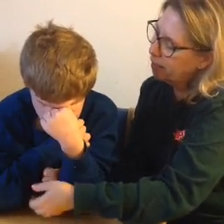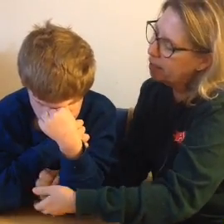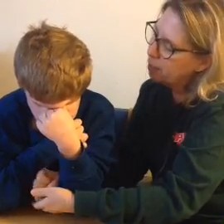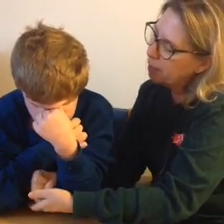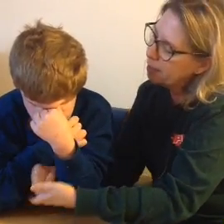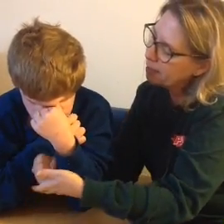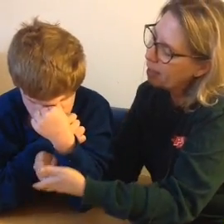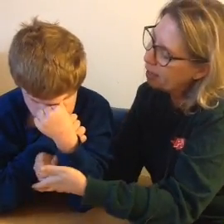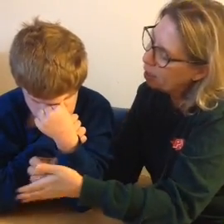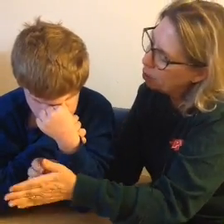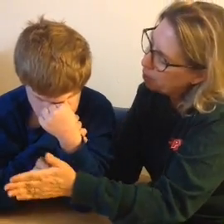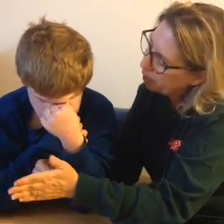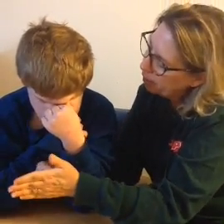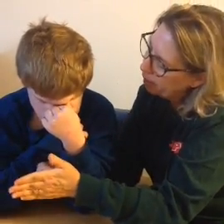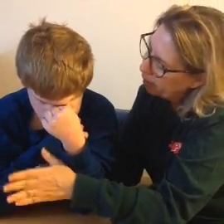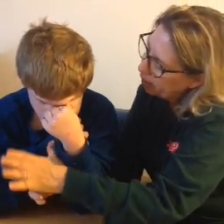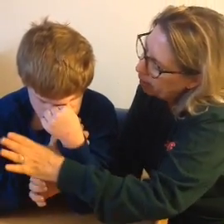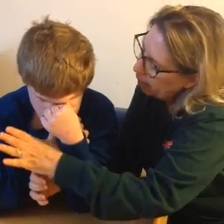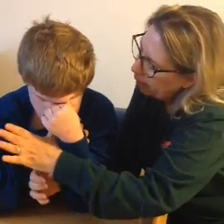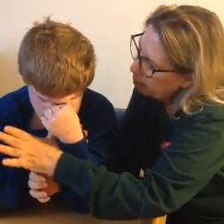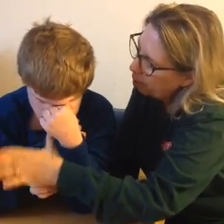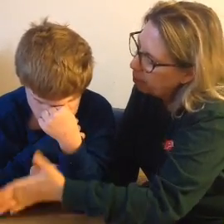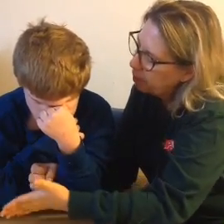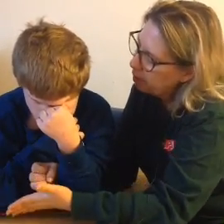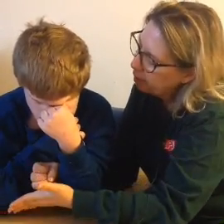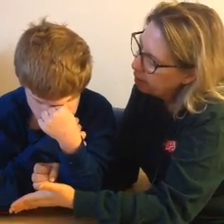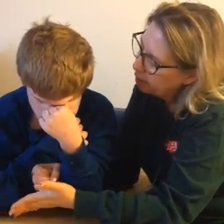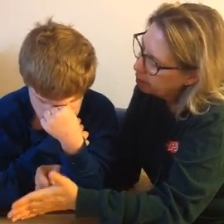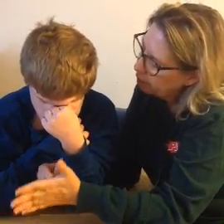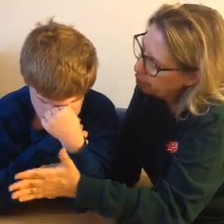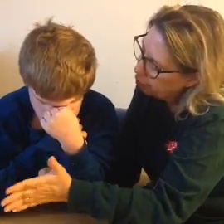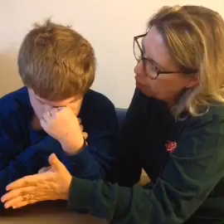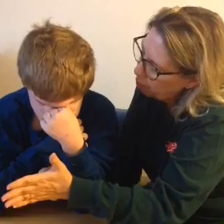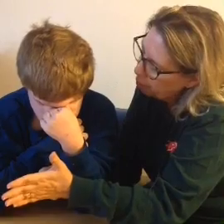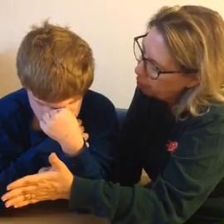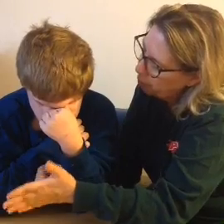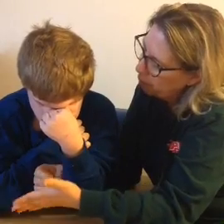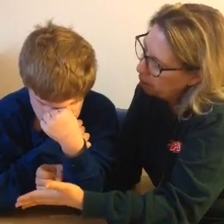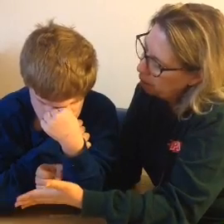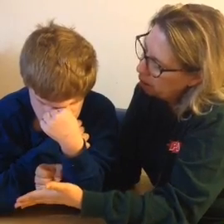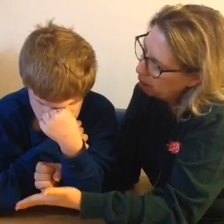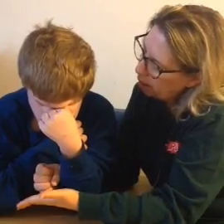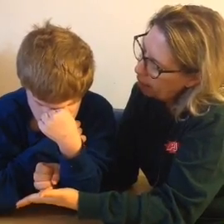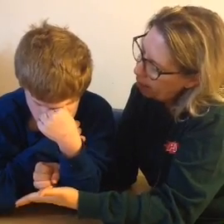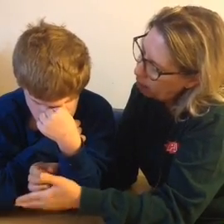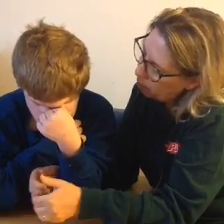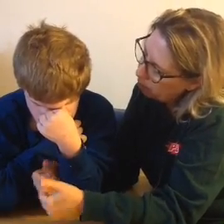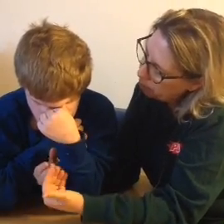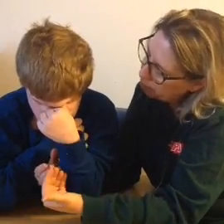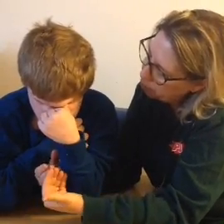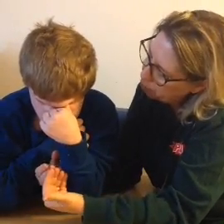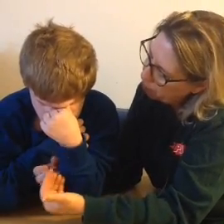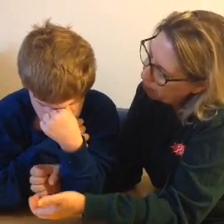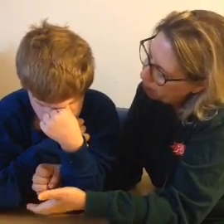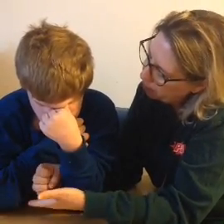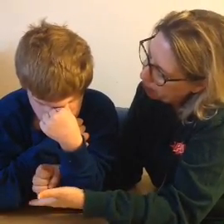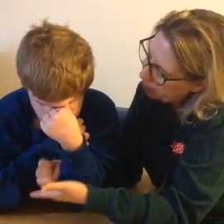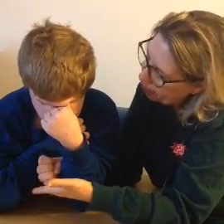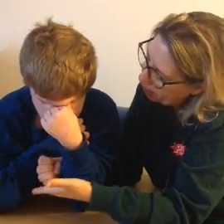let's make the sign help again. And Mama is going to show you how. She's going to show you how to make the sign